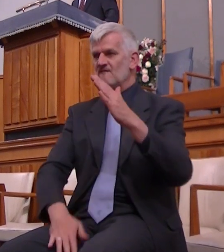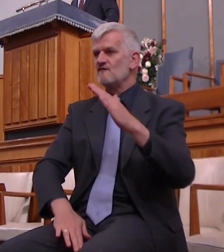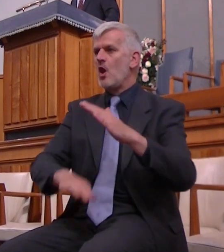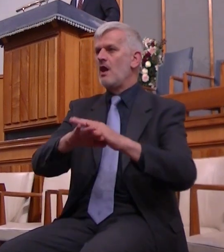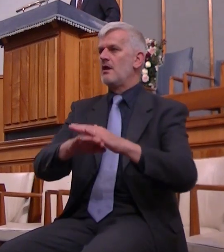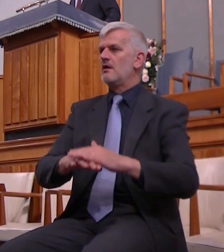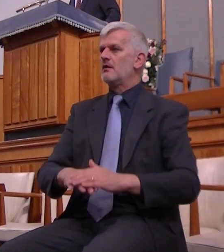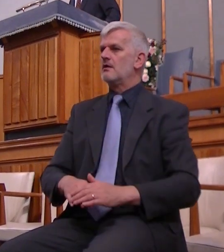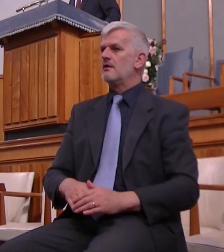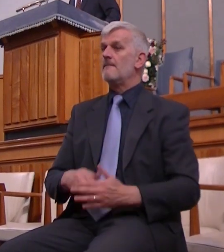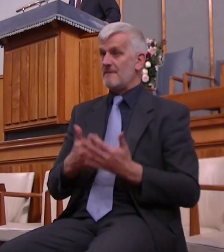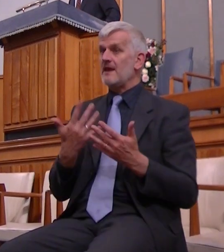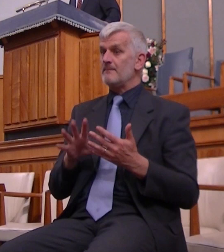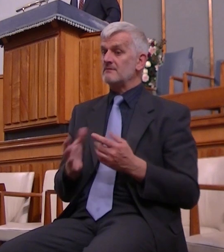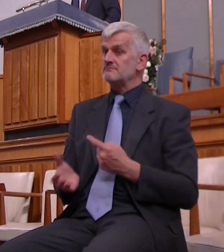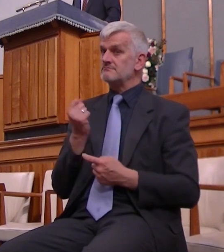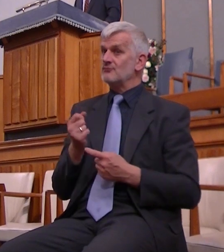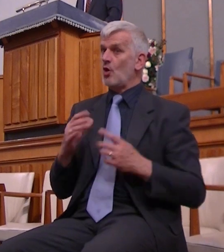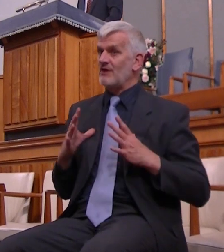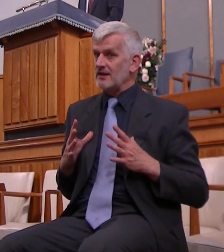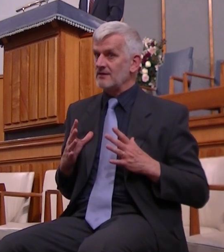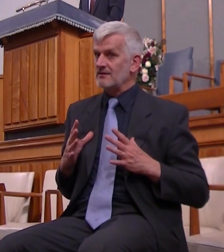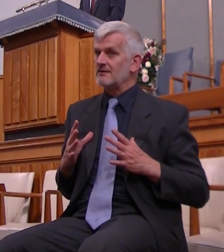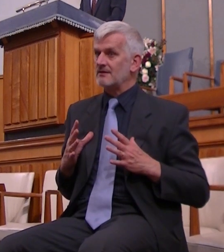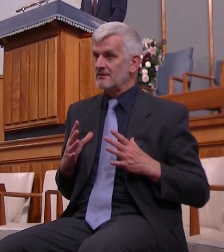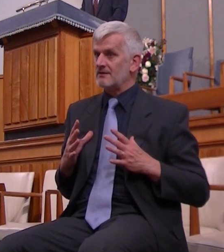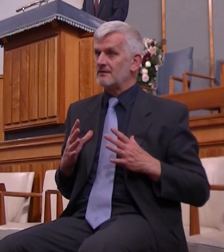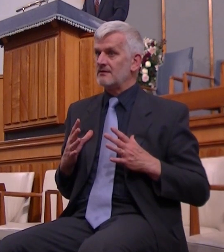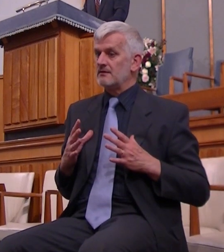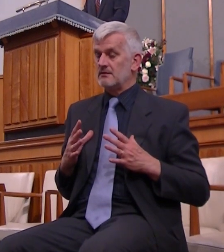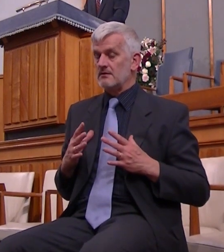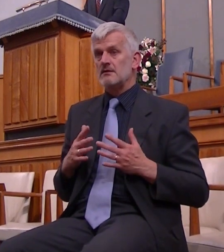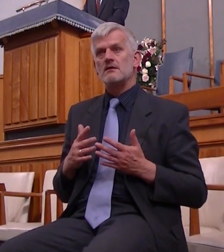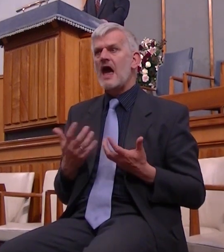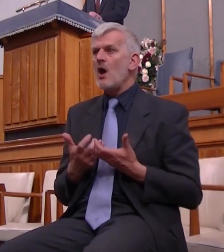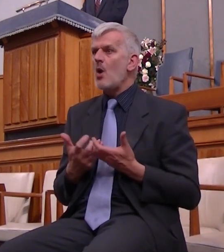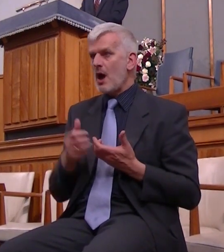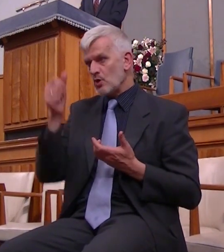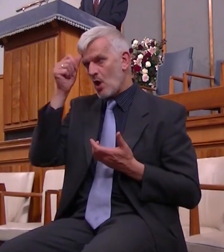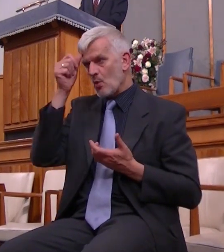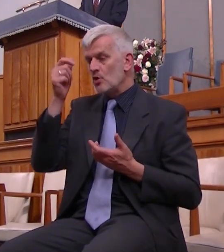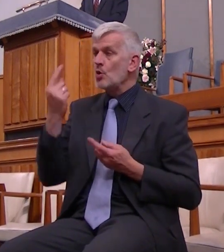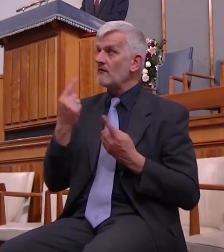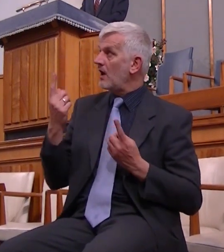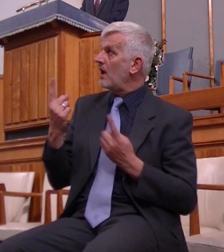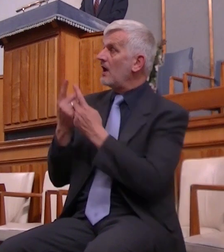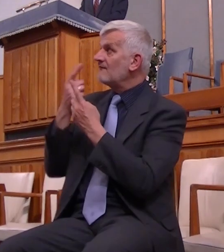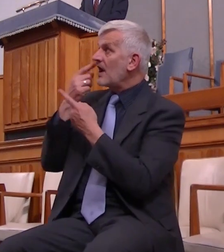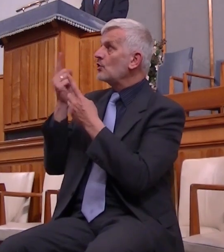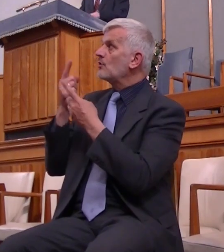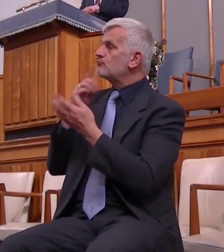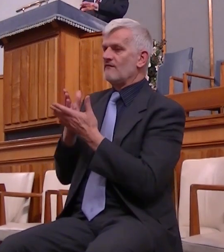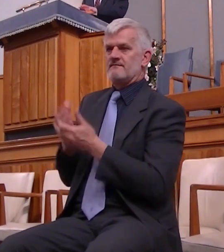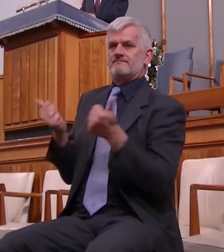which have been fulfilled and are fulfilled to all who come to God. And it's full of prophecies, many